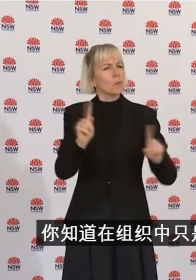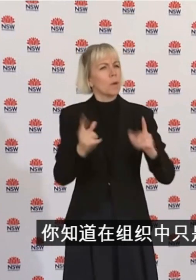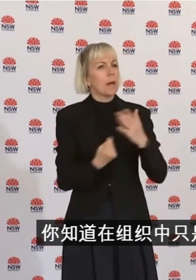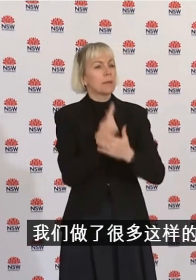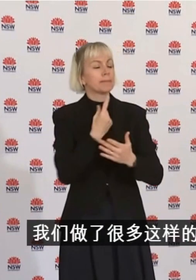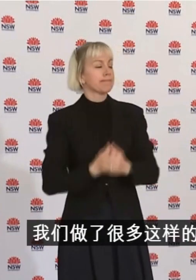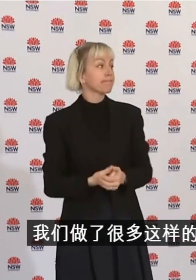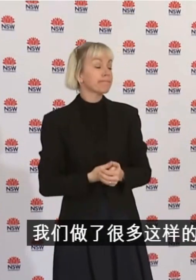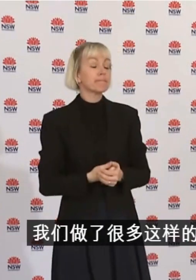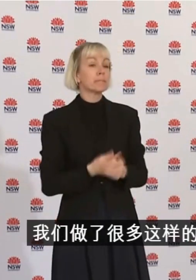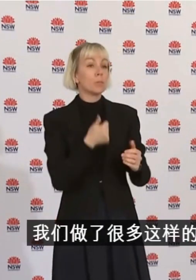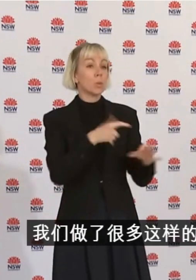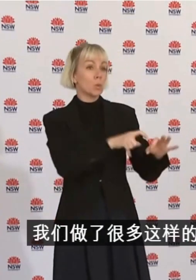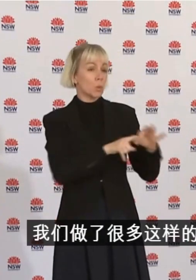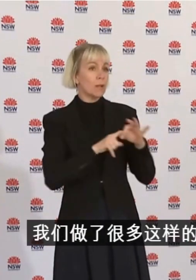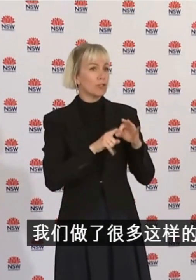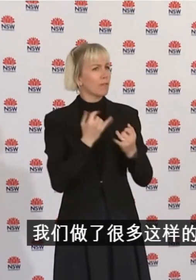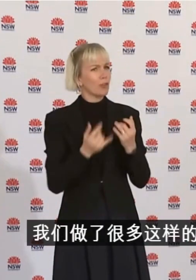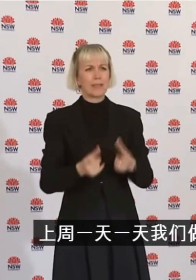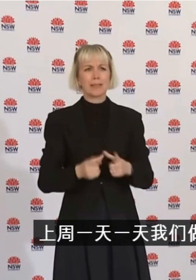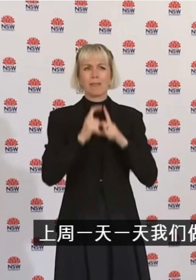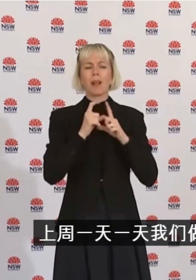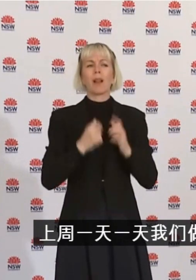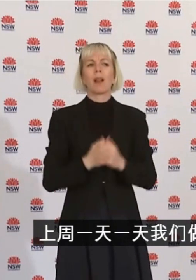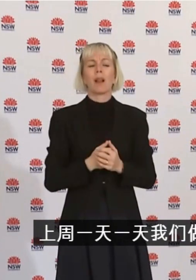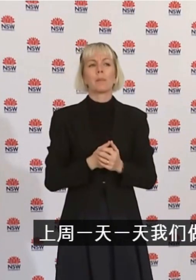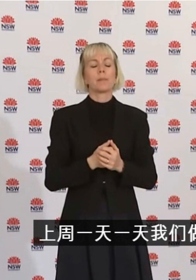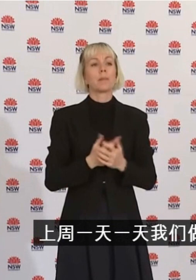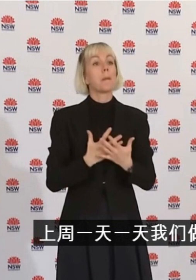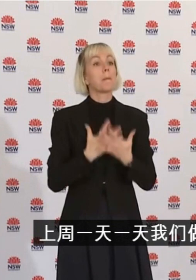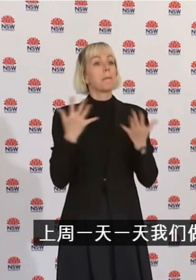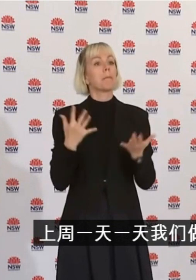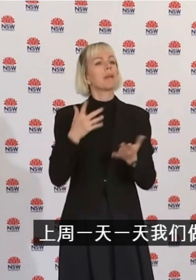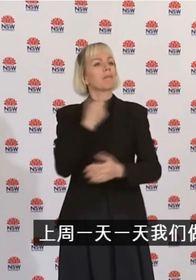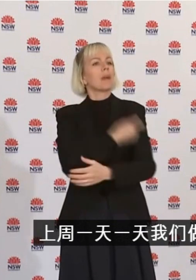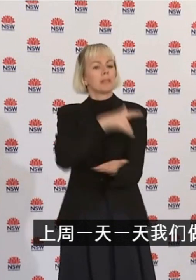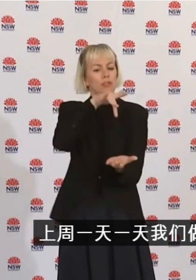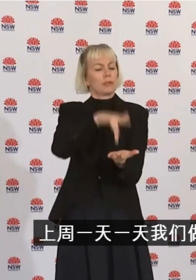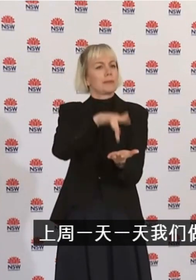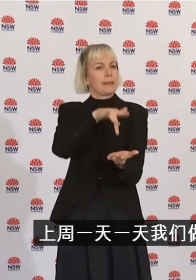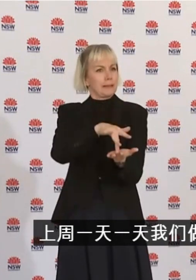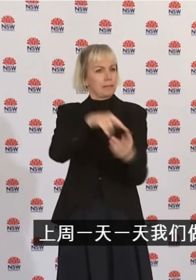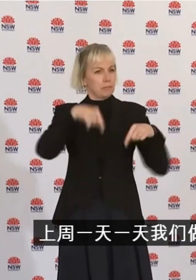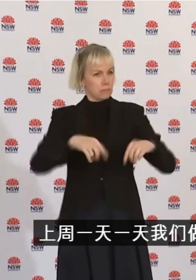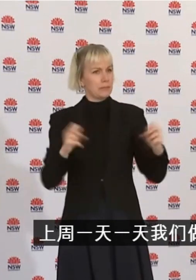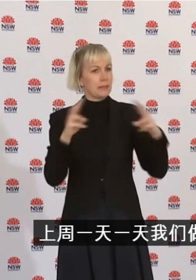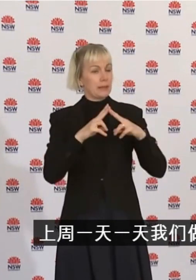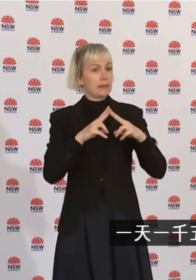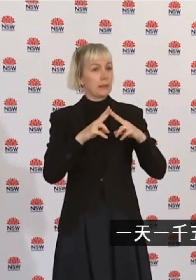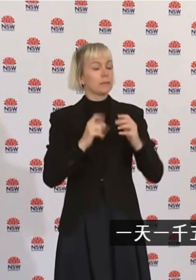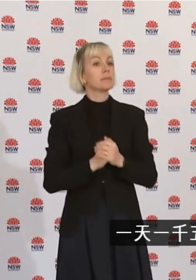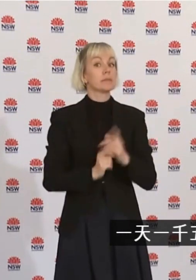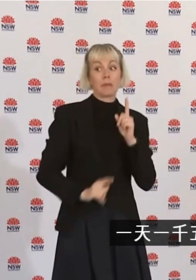state hub, for example, where we do a lot of this, as I think I said this week, on one day last week we did nearly more than 8,000,